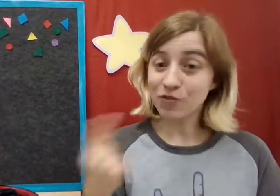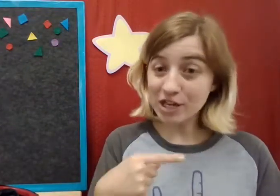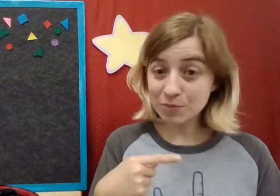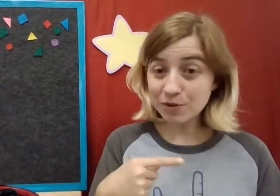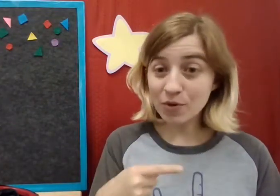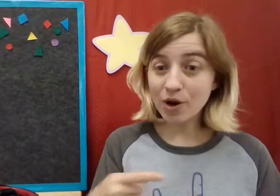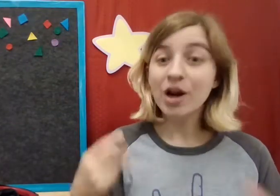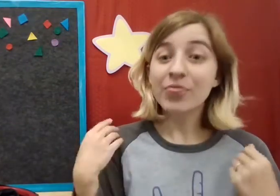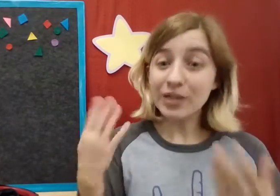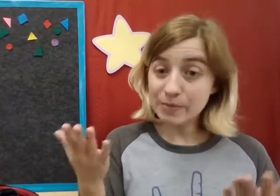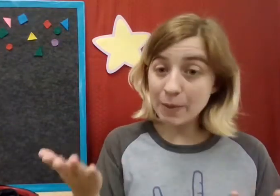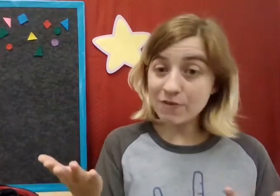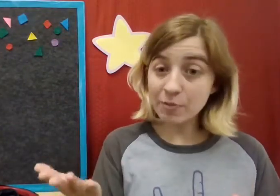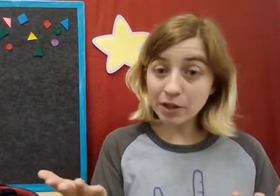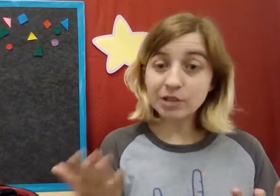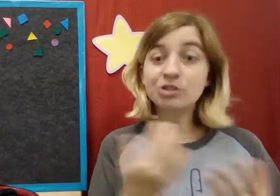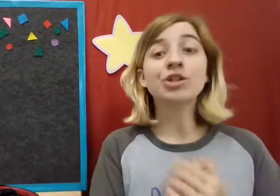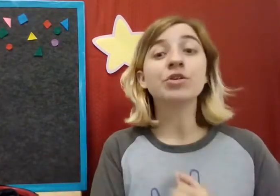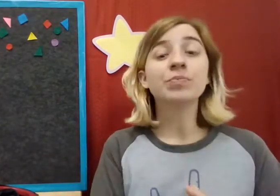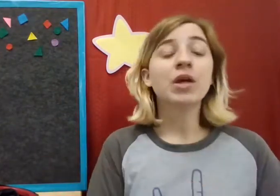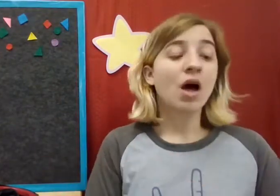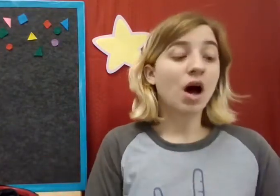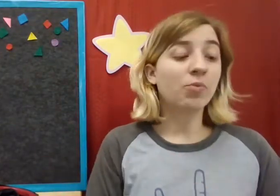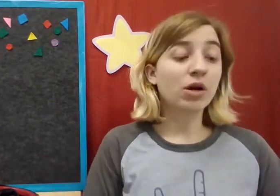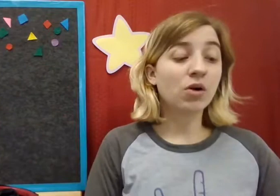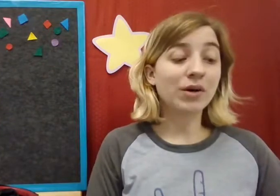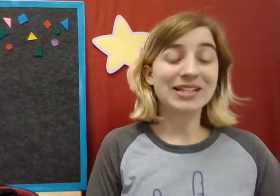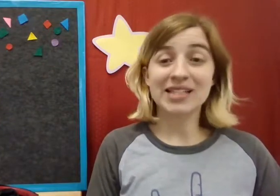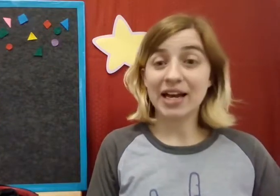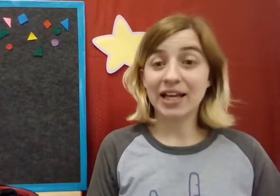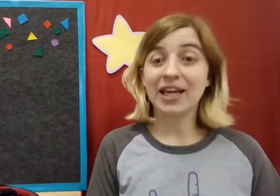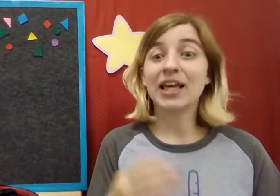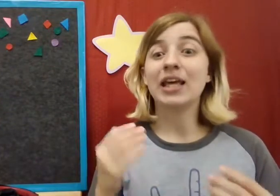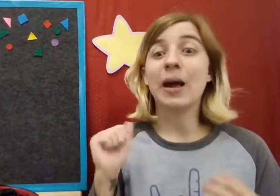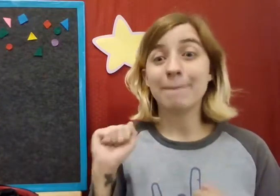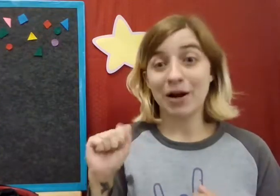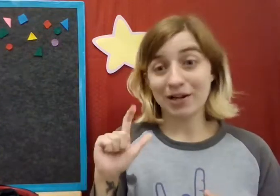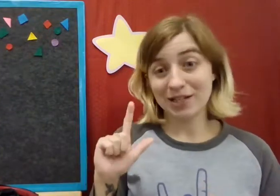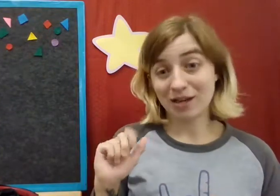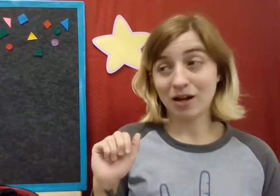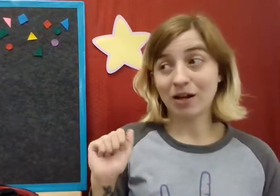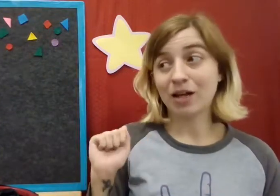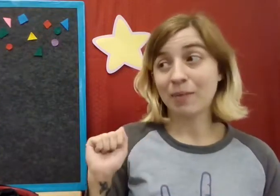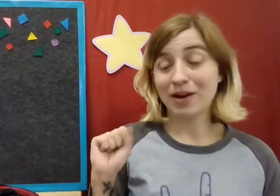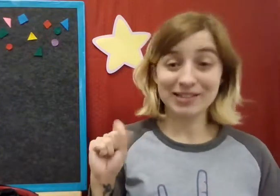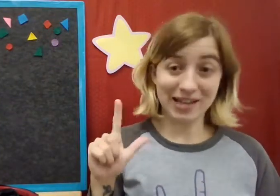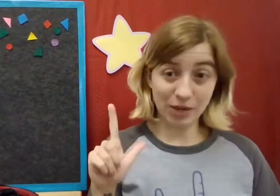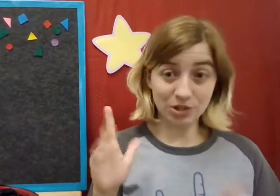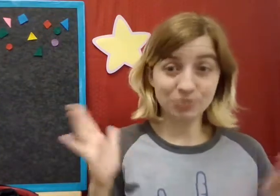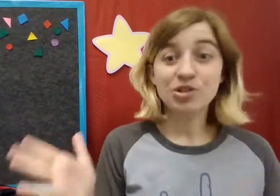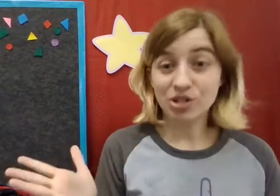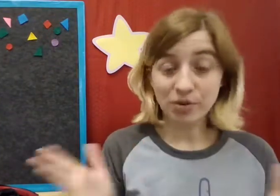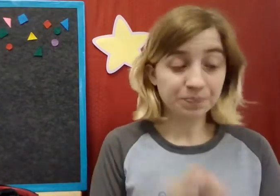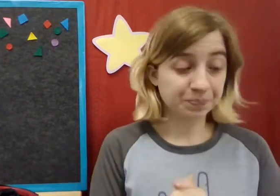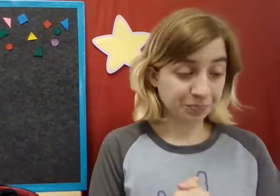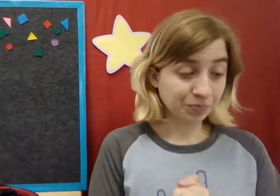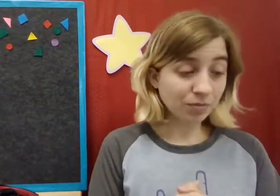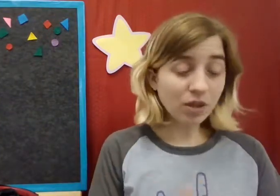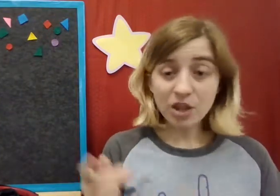watched before, this might be familiar to you. We are going to sign it in American Sign Language. So the